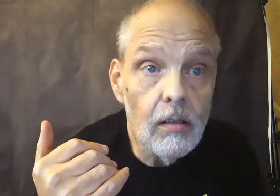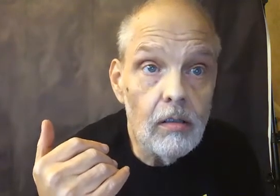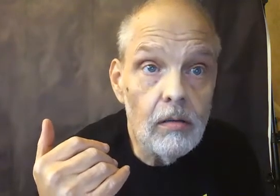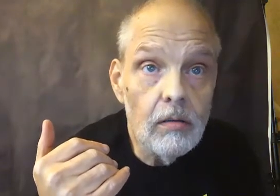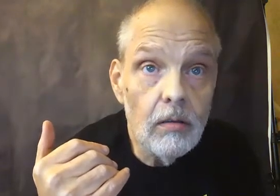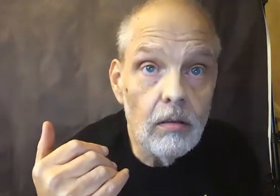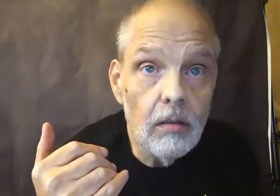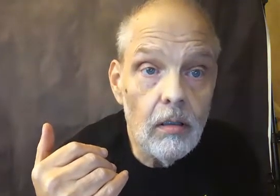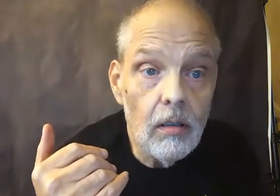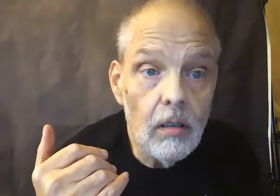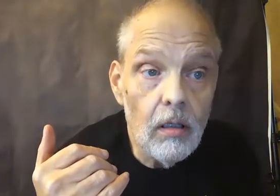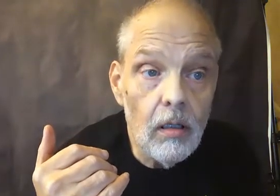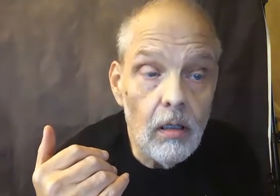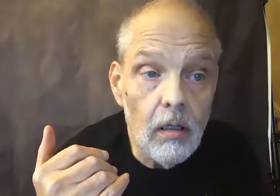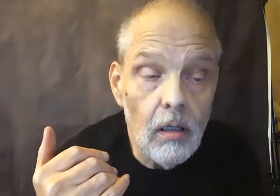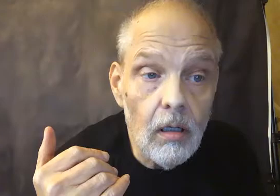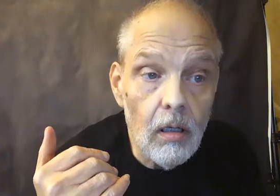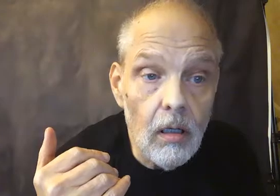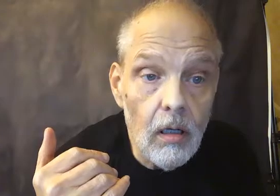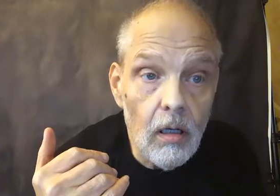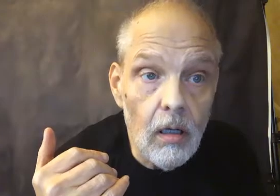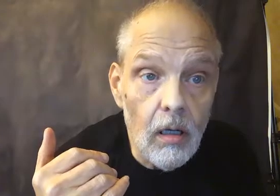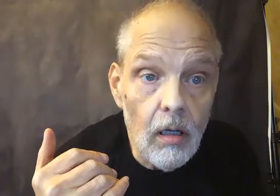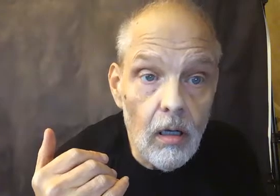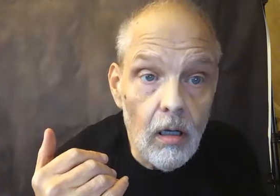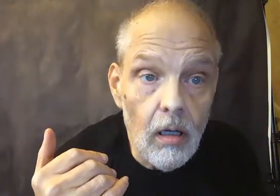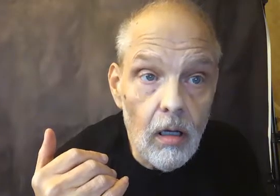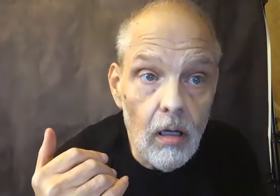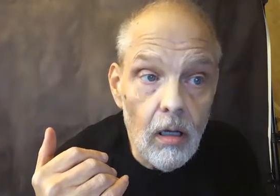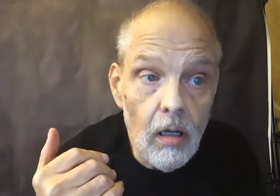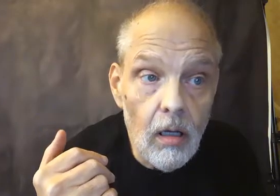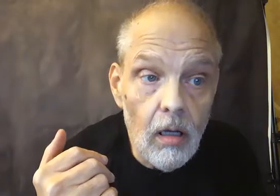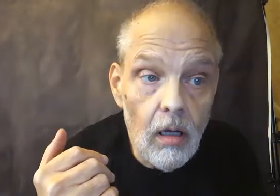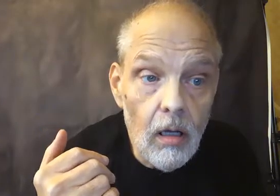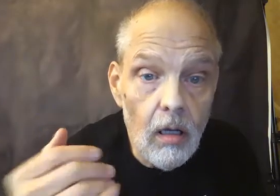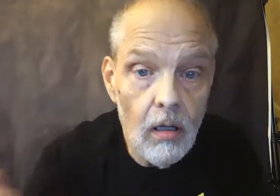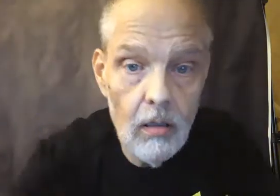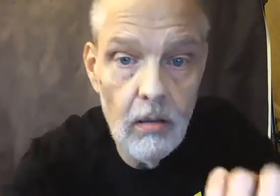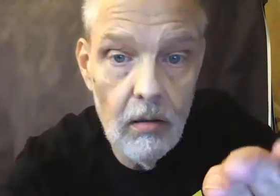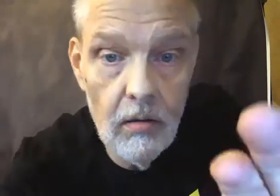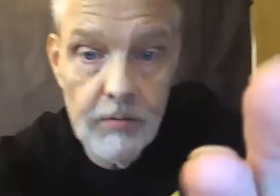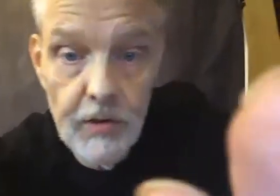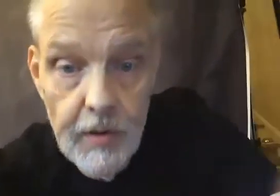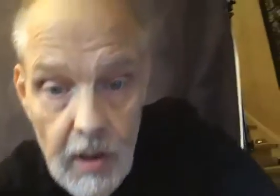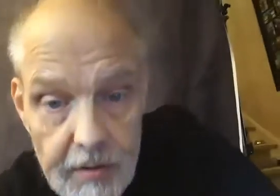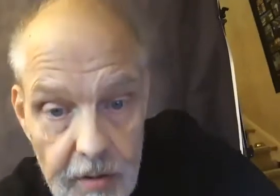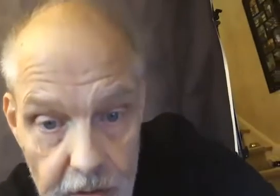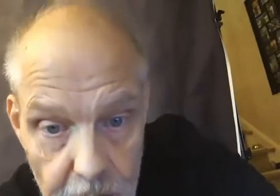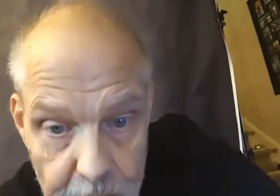So when you're doing the numbers, during part of it, it looked like you're doing first time, second time, third time a little bit. Turn up my